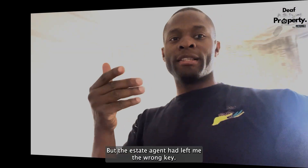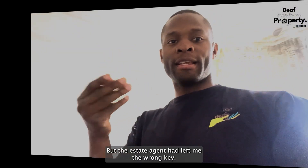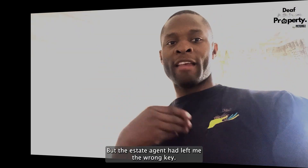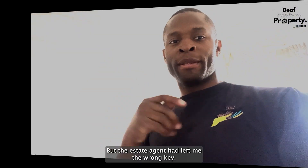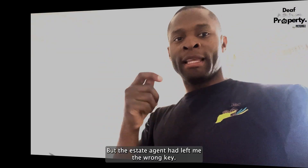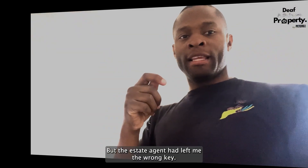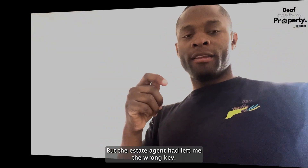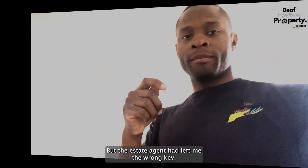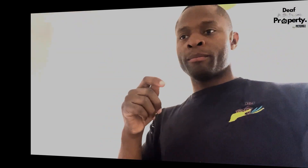had left me the wrong key.